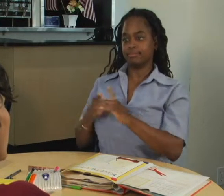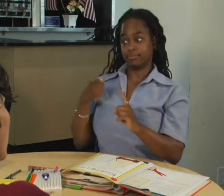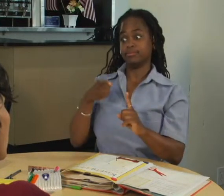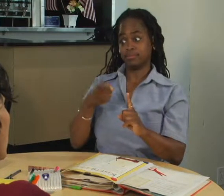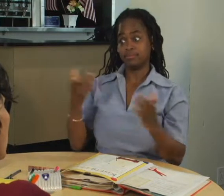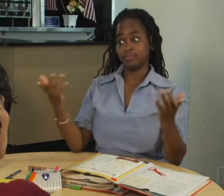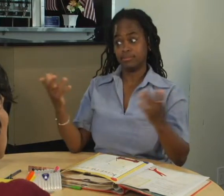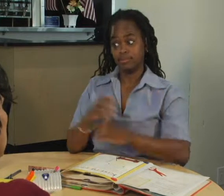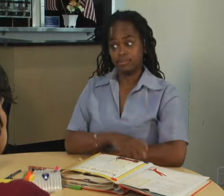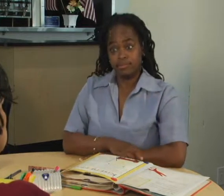mammogram.